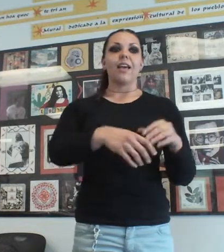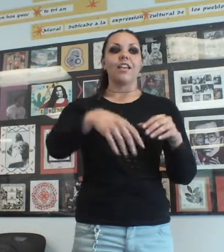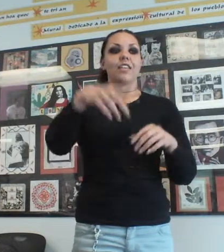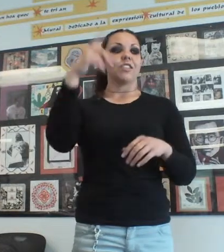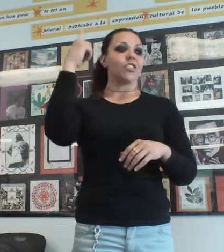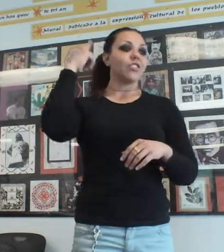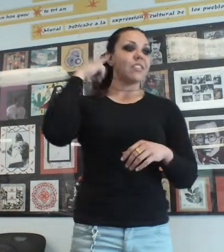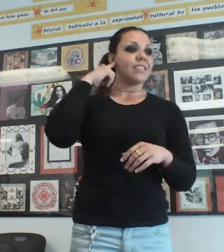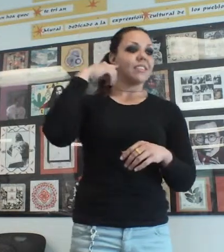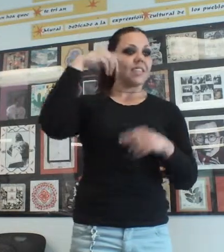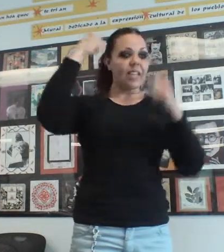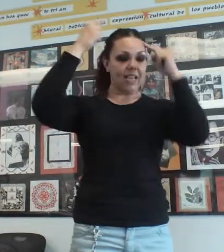you're